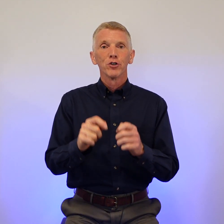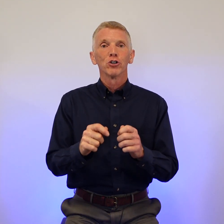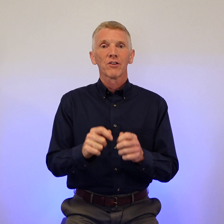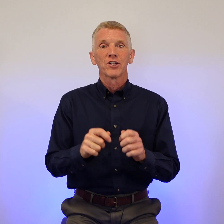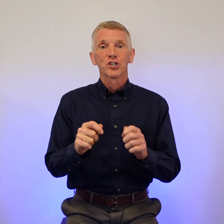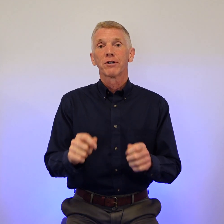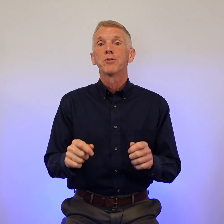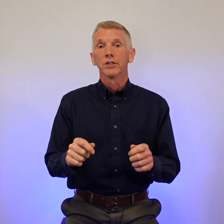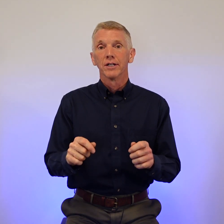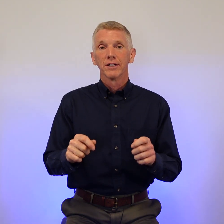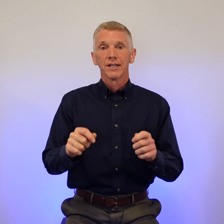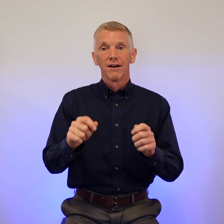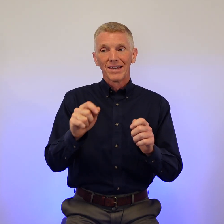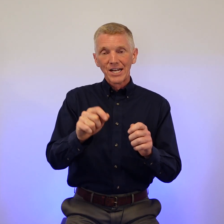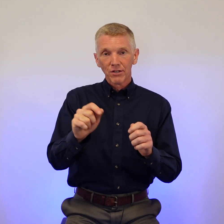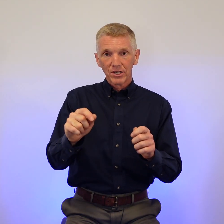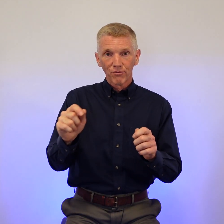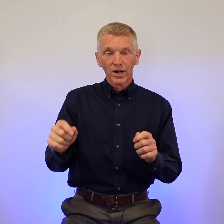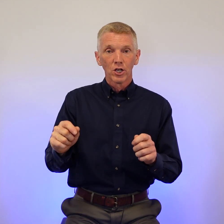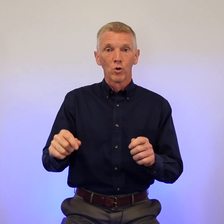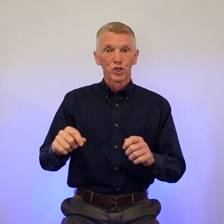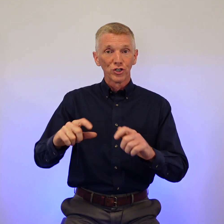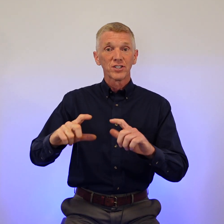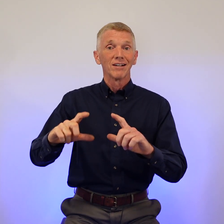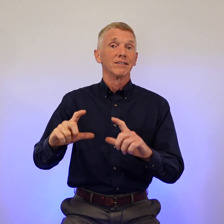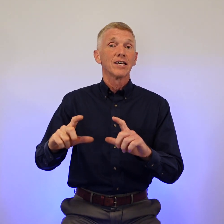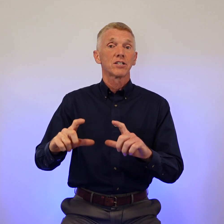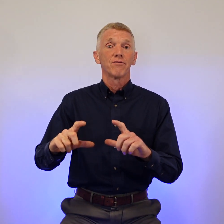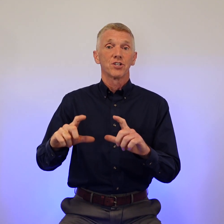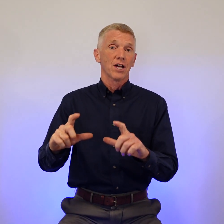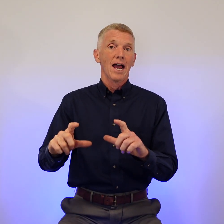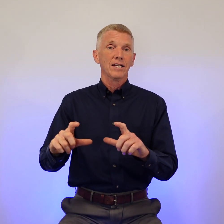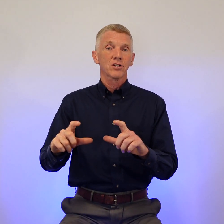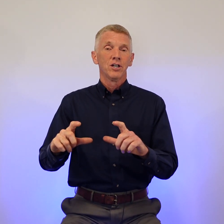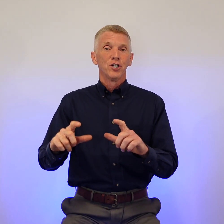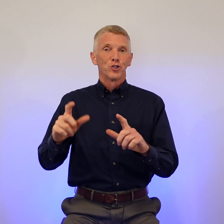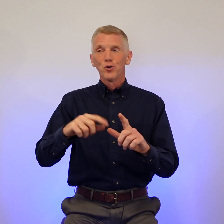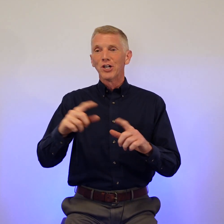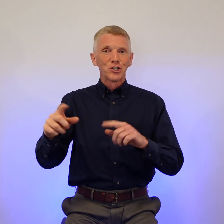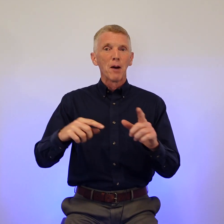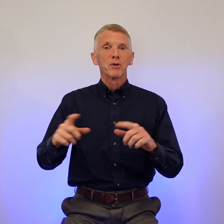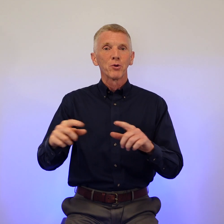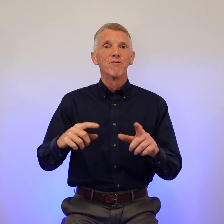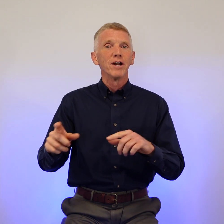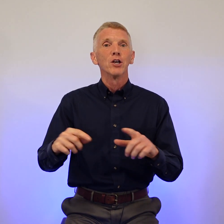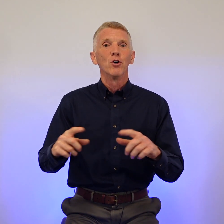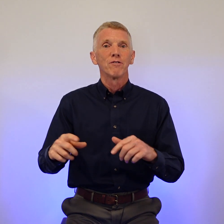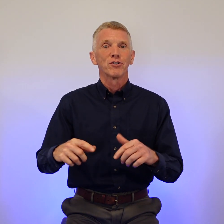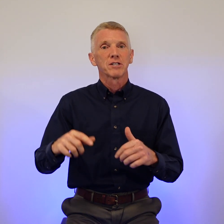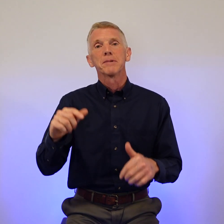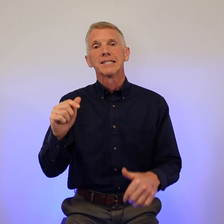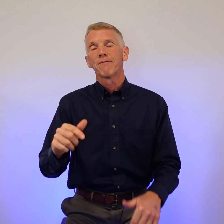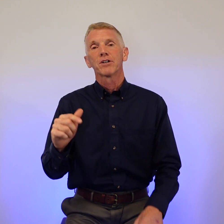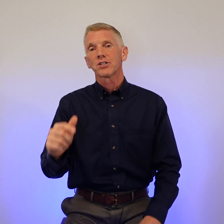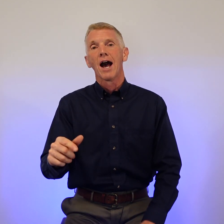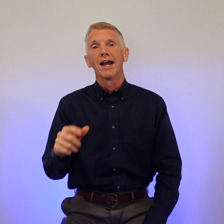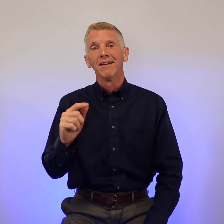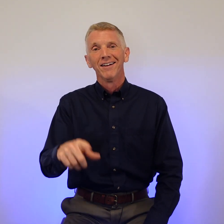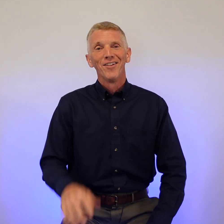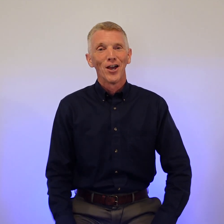look in the description of each of these videos, you'll see a list of the signs, so you can jump between videos if there's a specific sign that you're